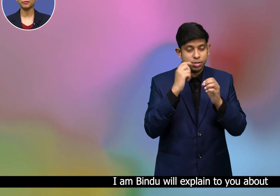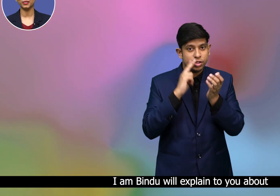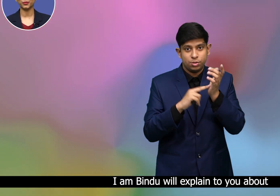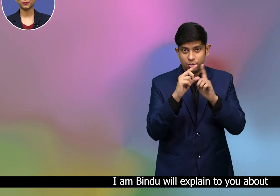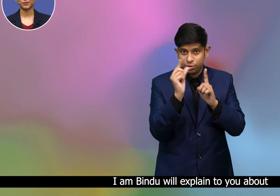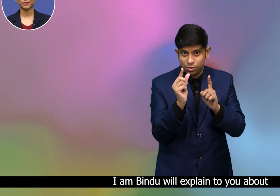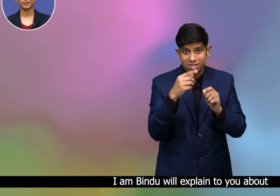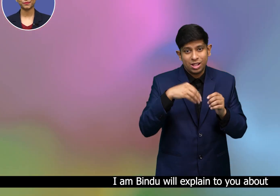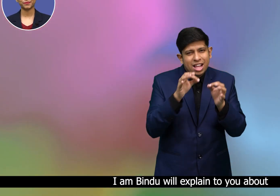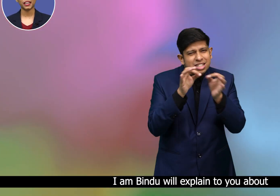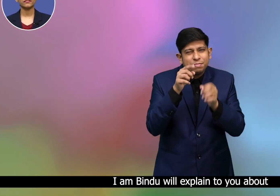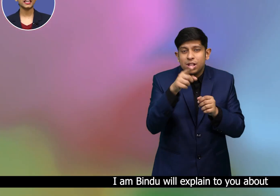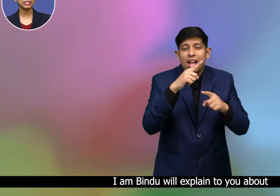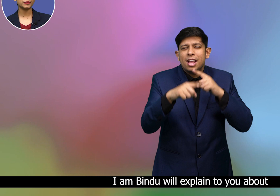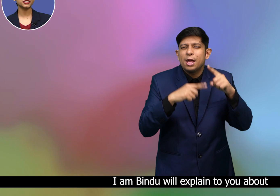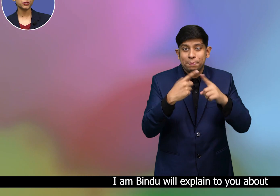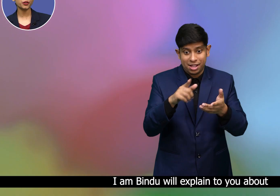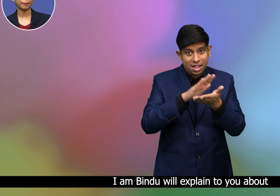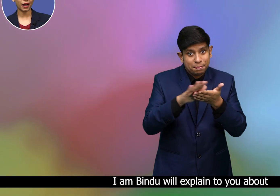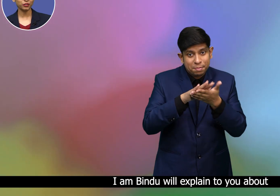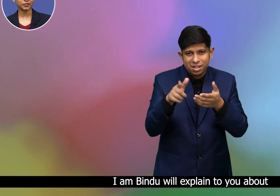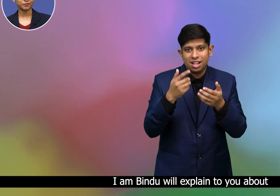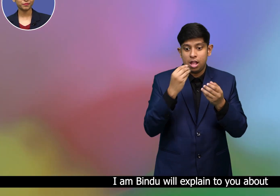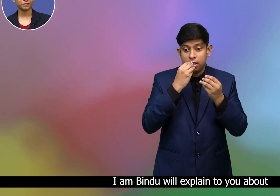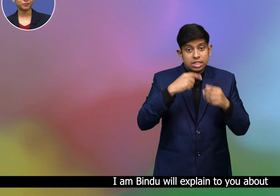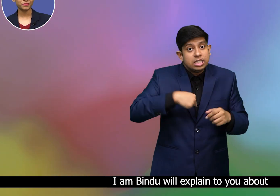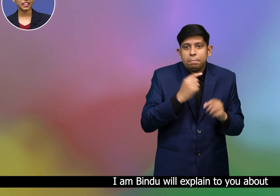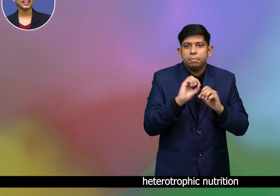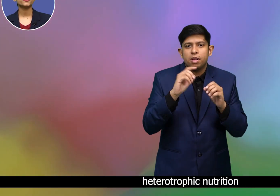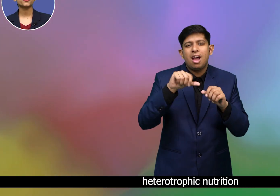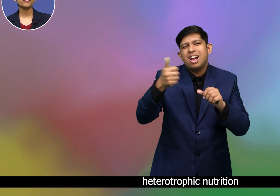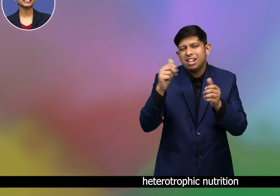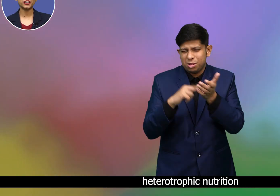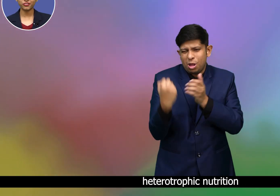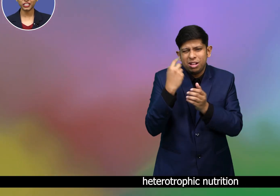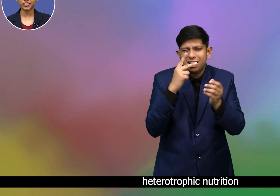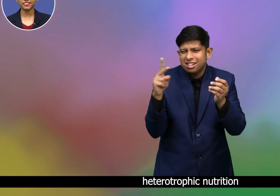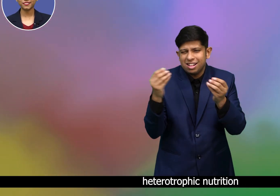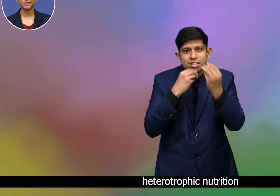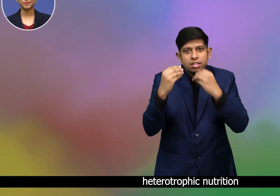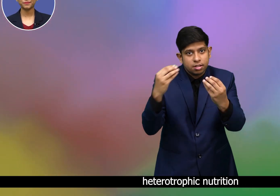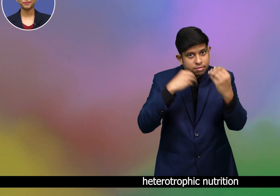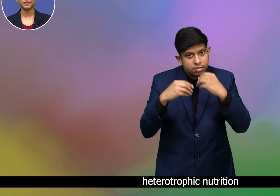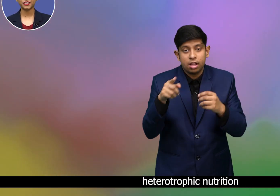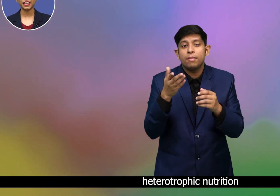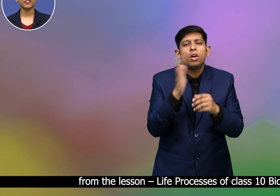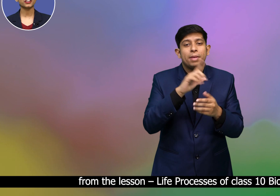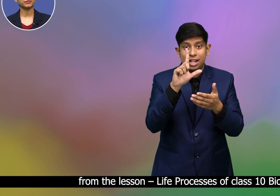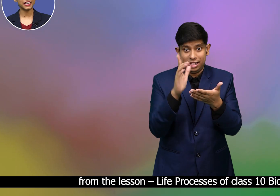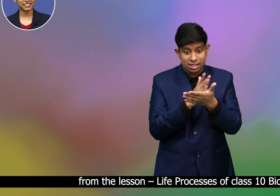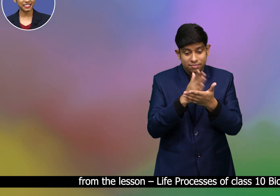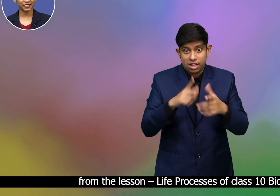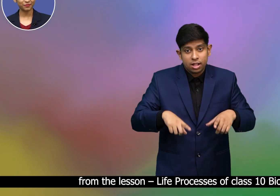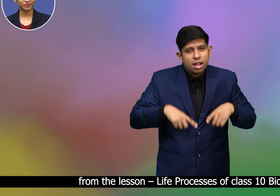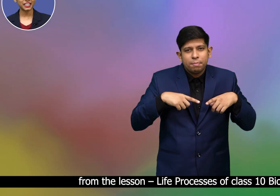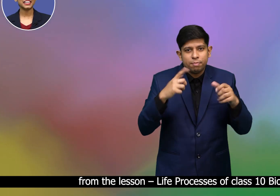I am Bindu. Will explain to you about heterotrophic nutrition from